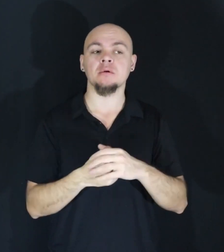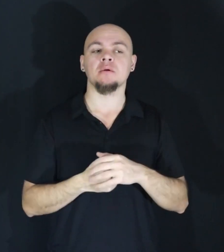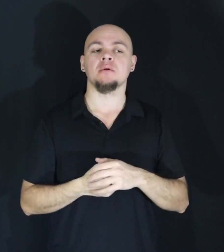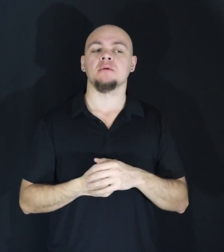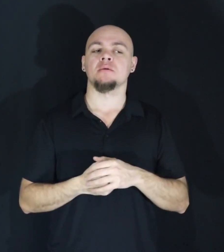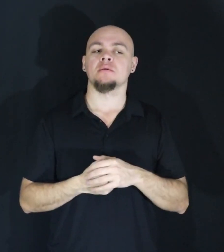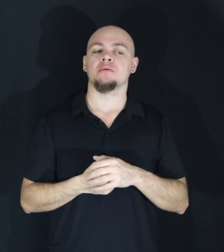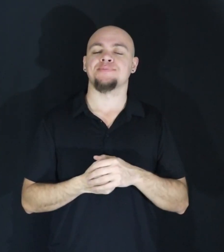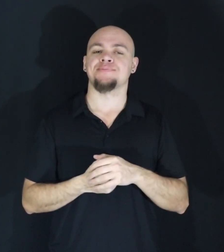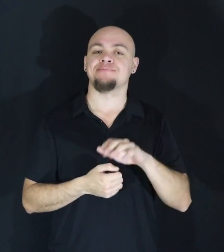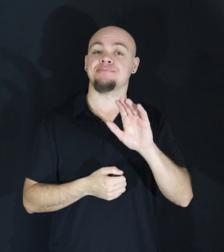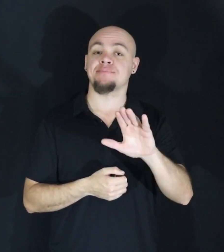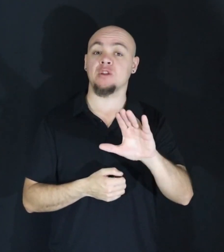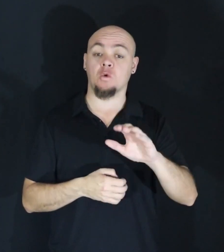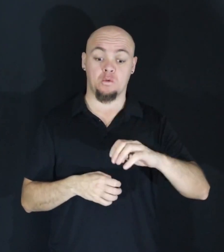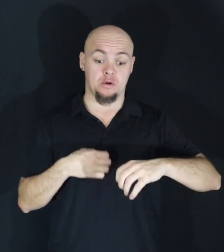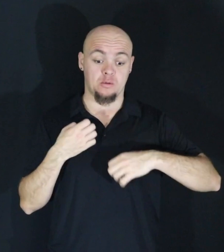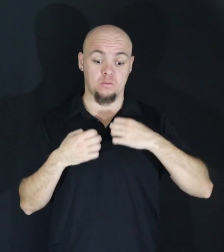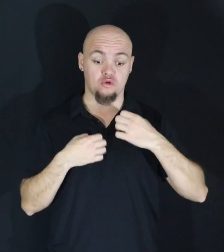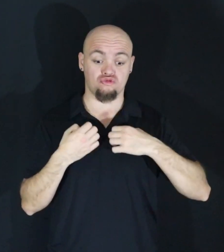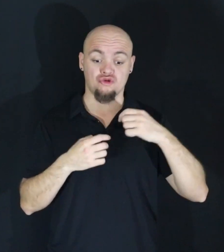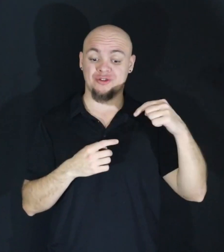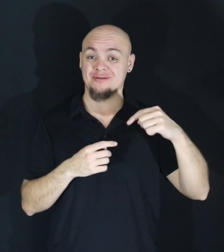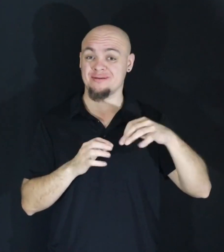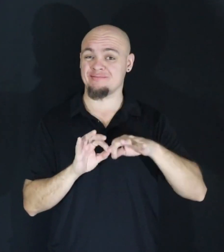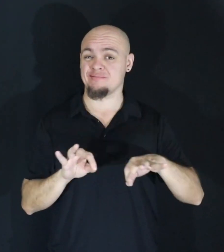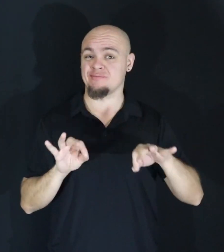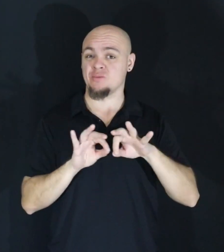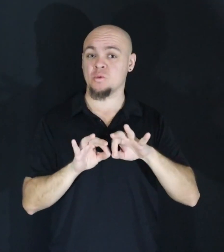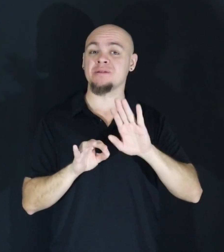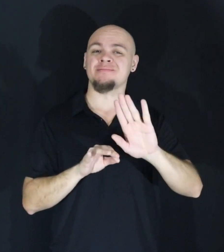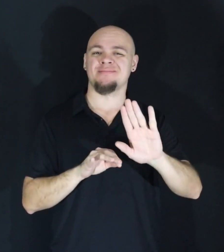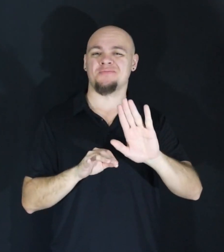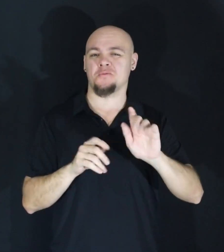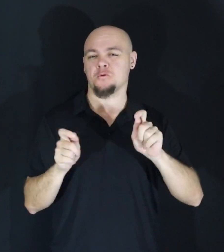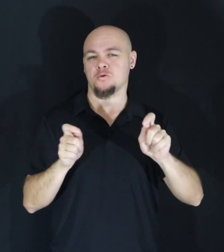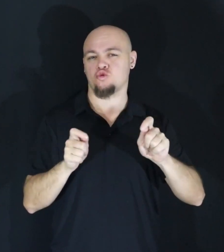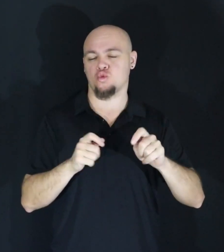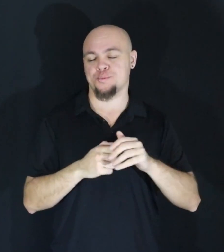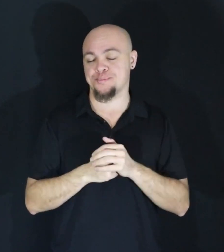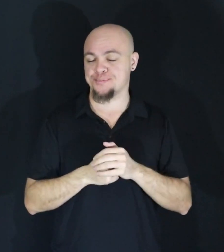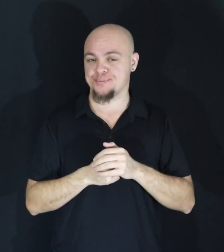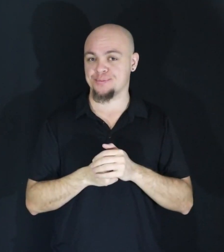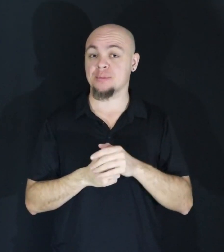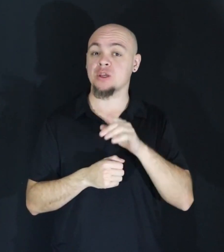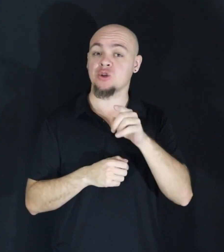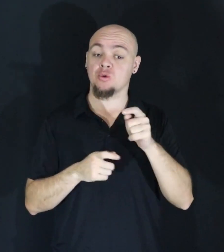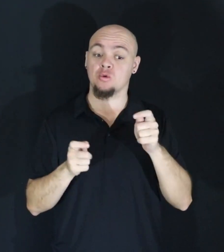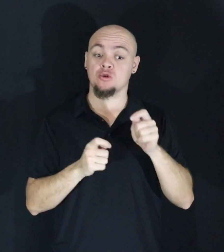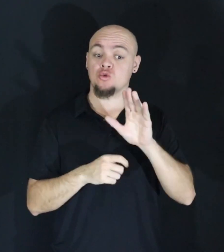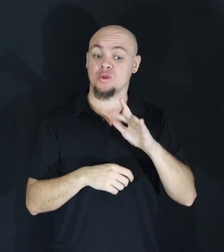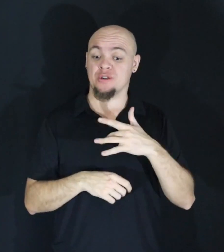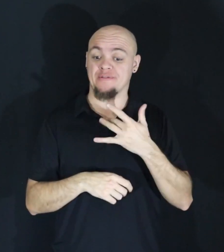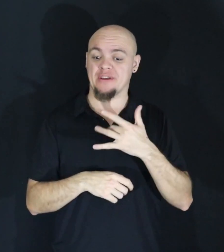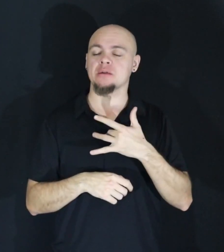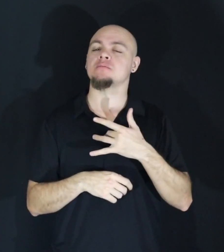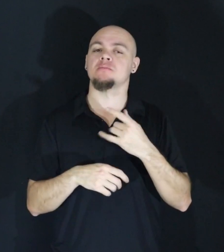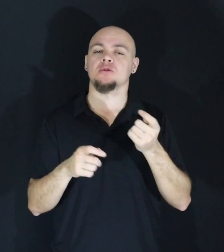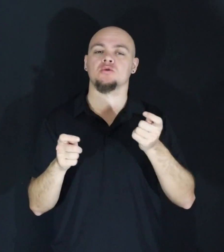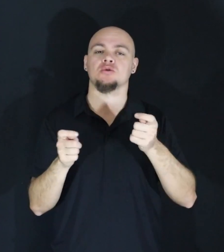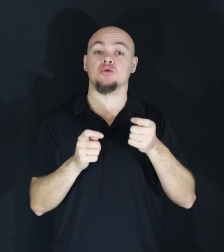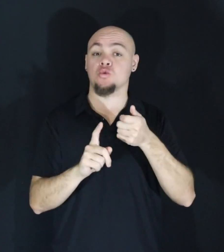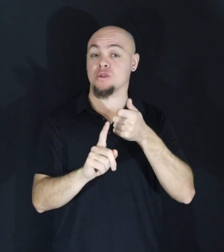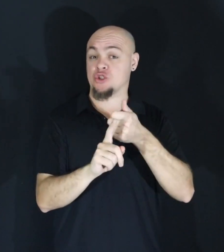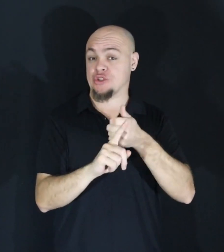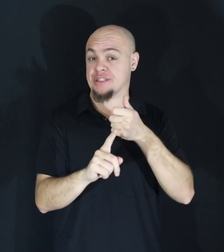Your emotional state is truly in your hands. And when you control how you feel, you control